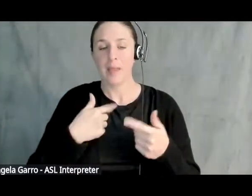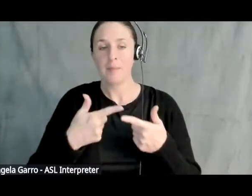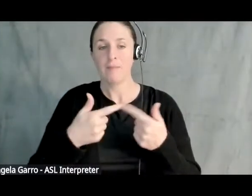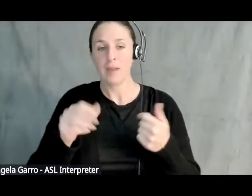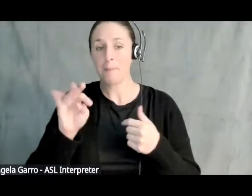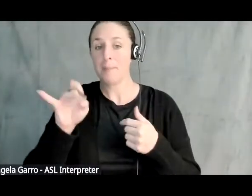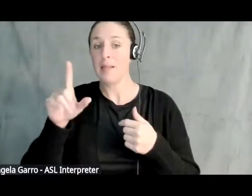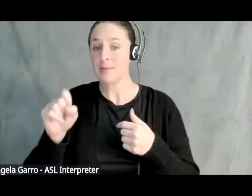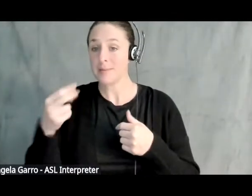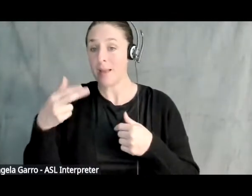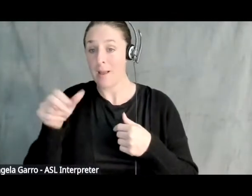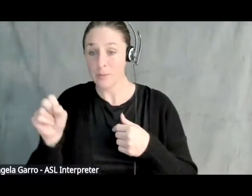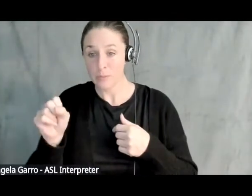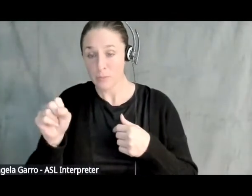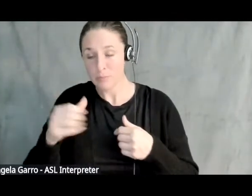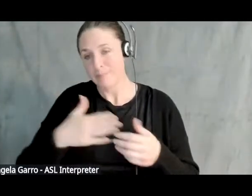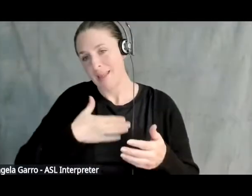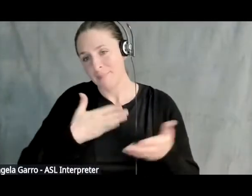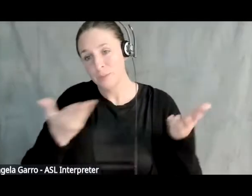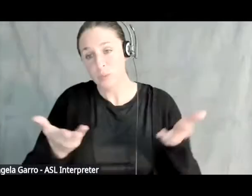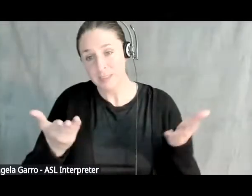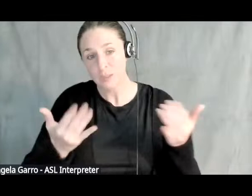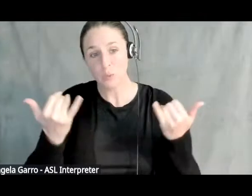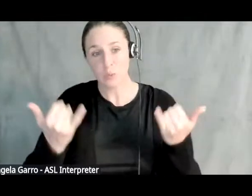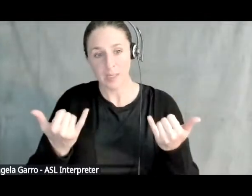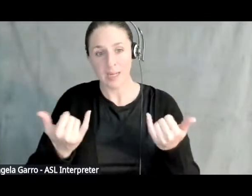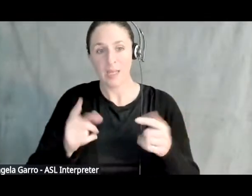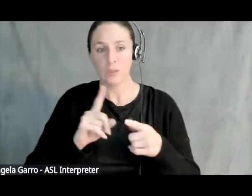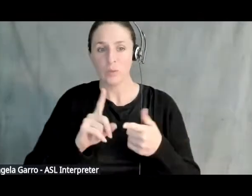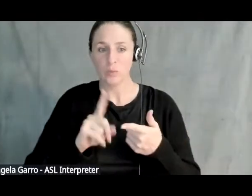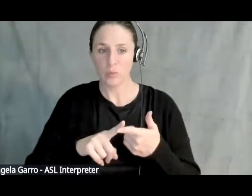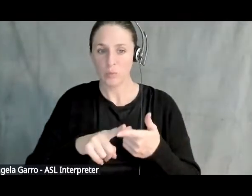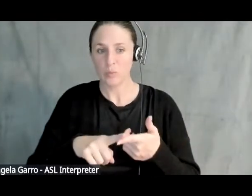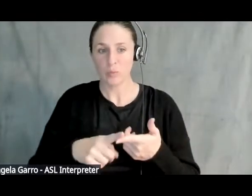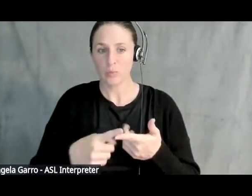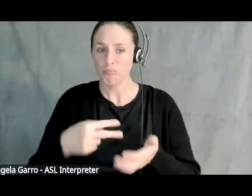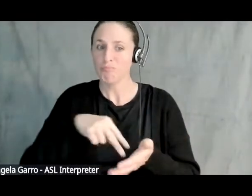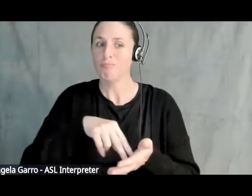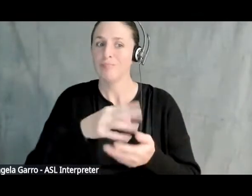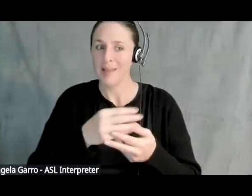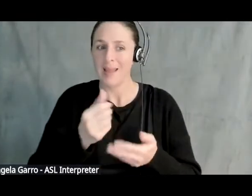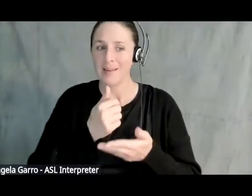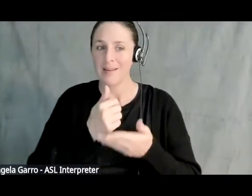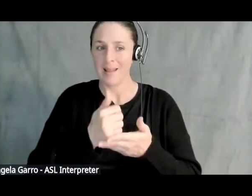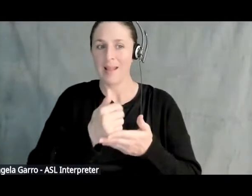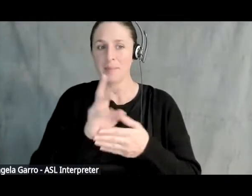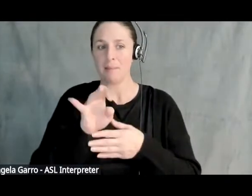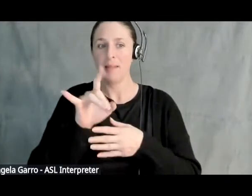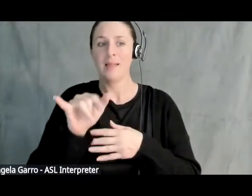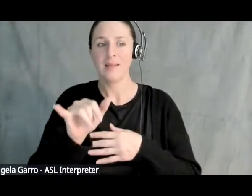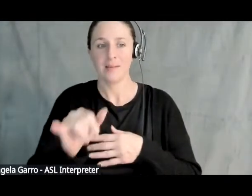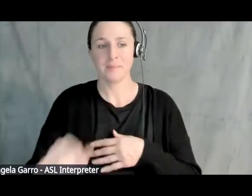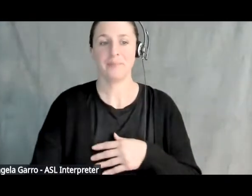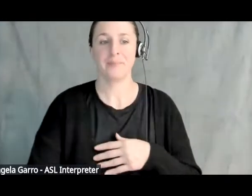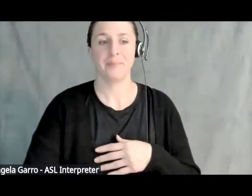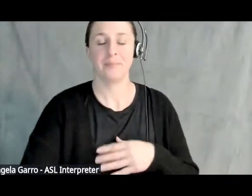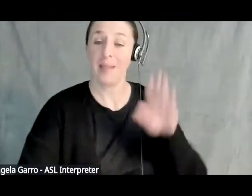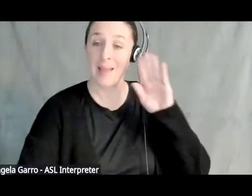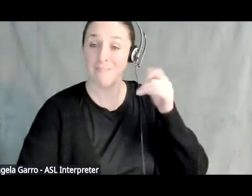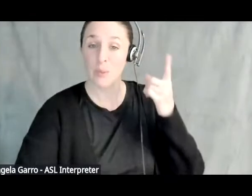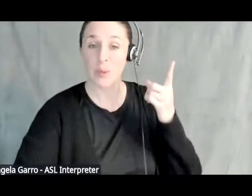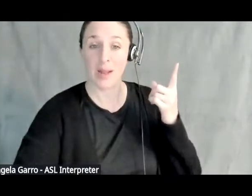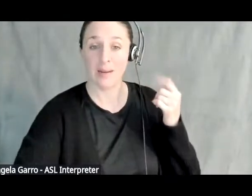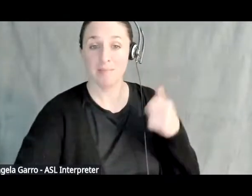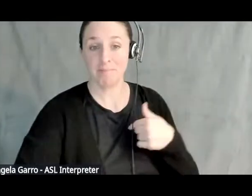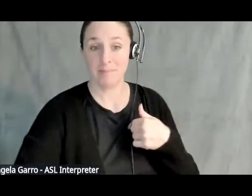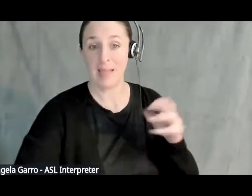High School. I'm just happy to be here today to step in and be with Emily. Hi everyone, I'm